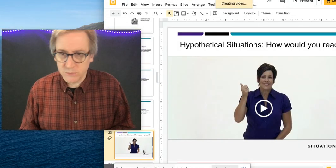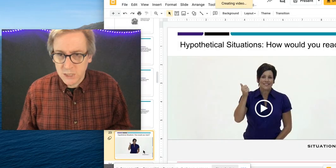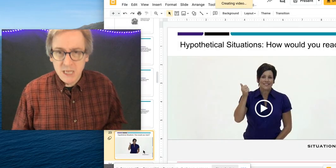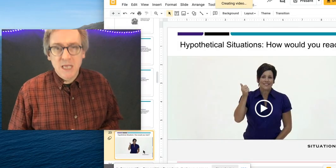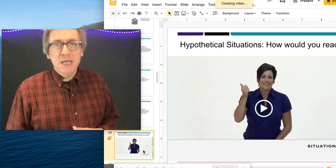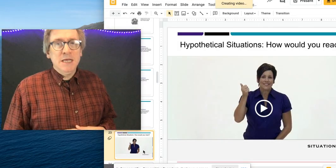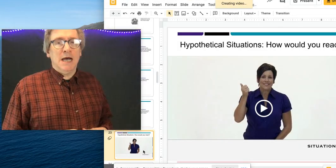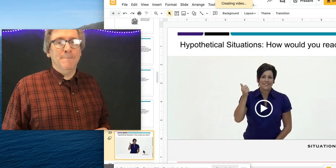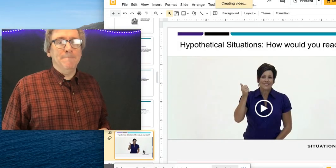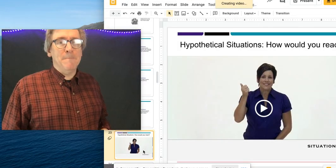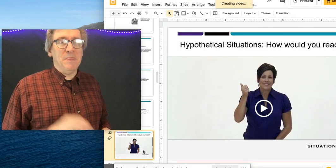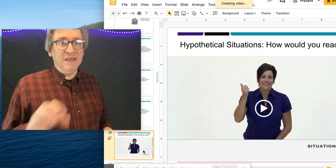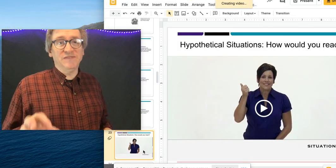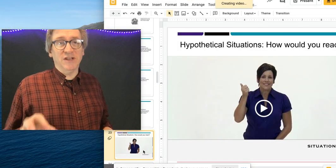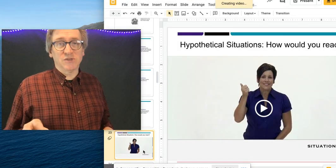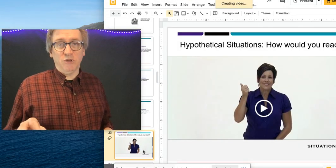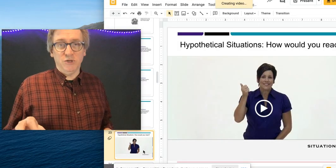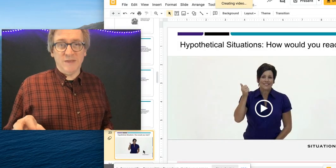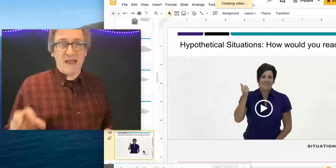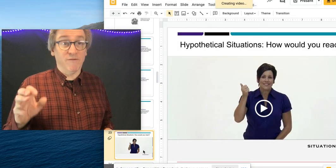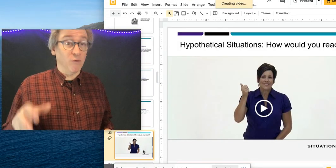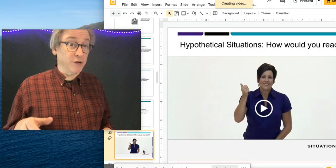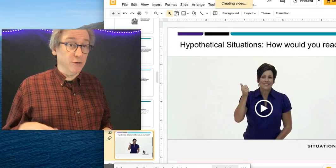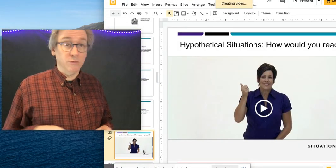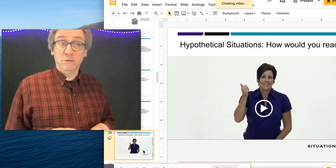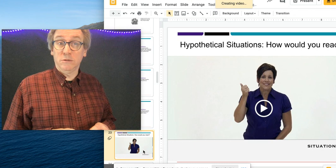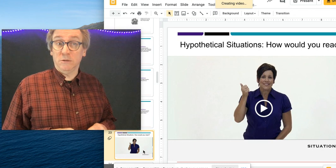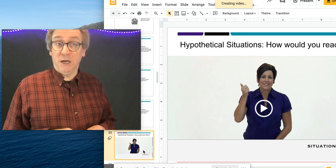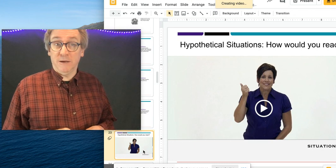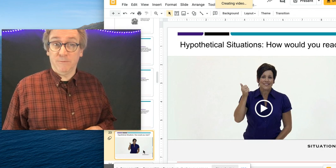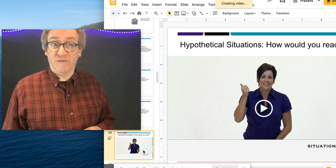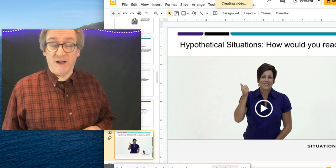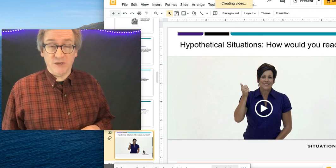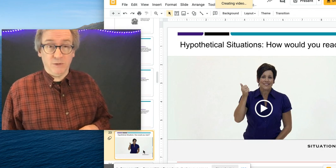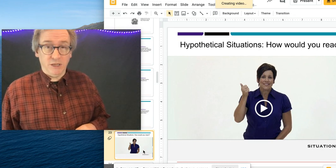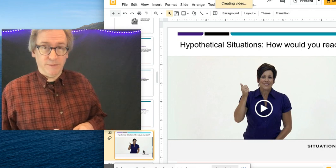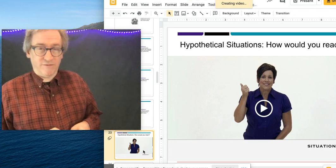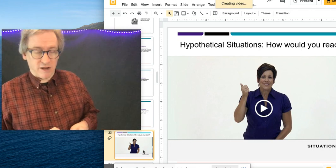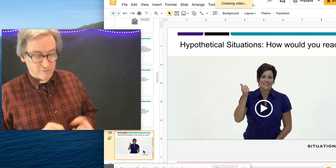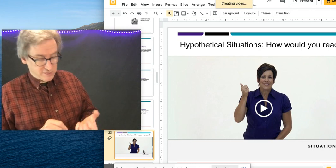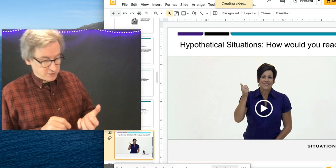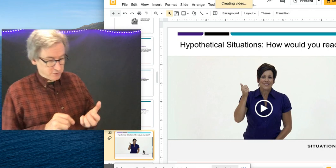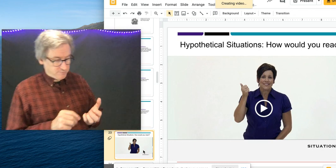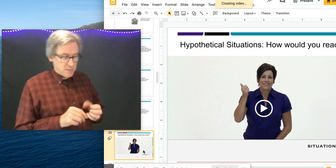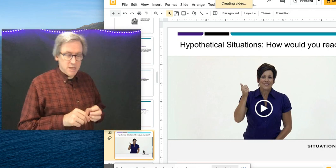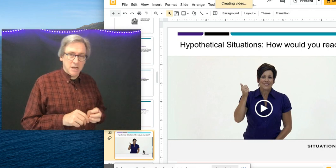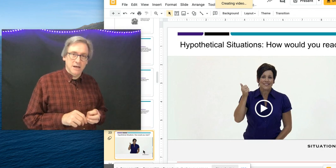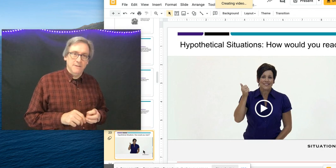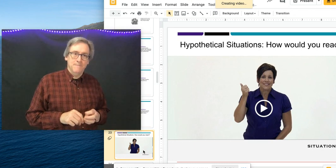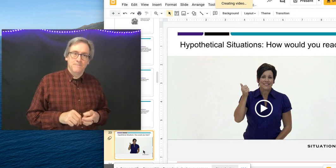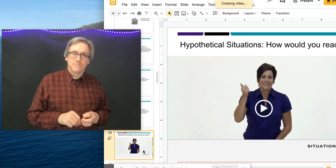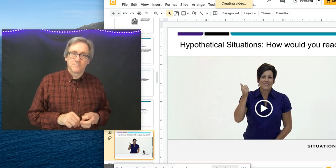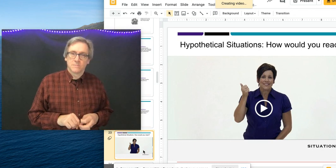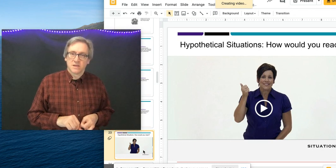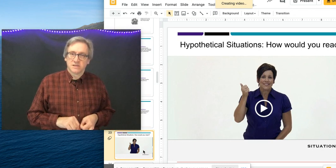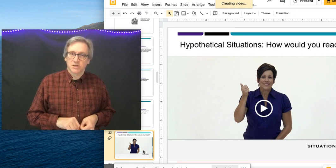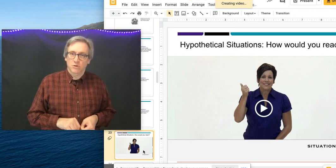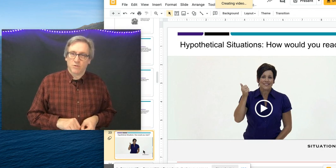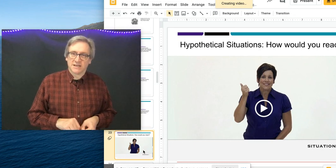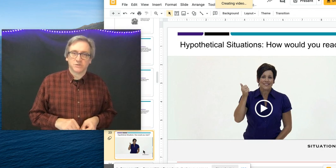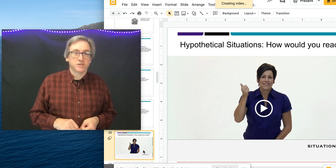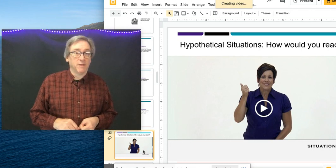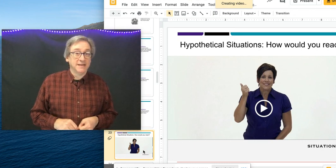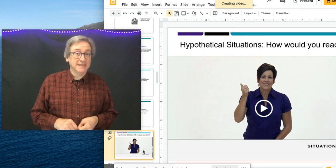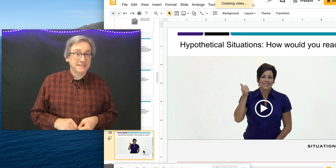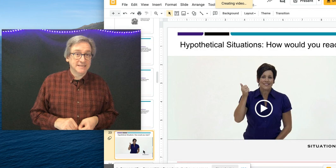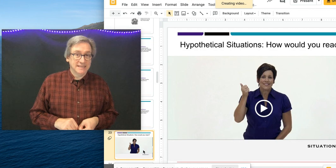do. These videos will do that for you, provide you a little bit of conversation. So